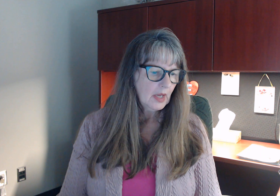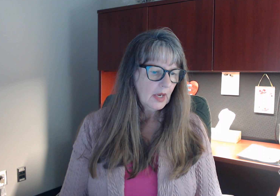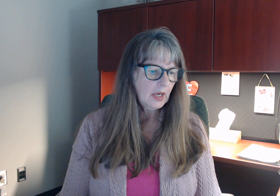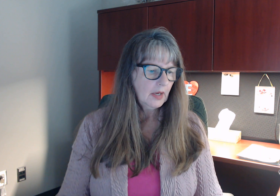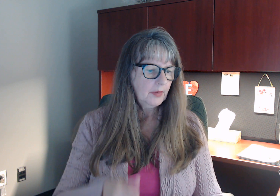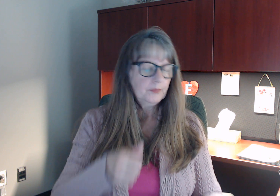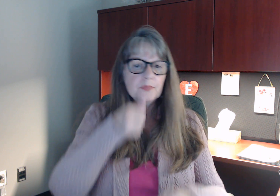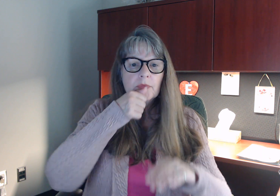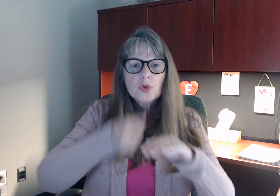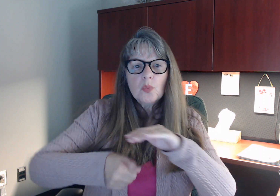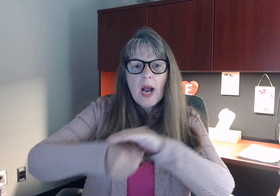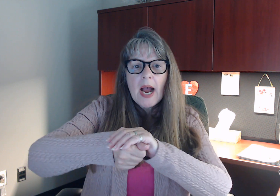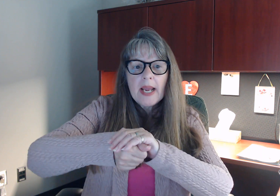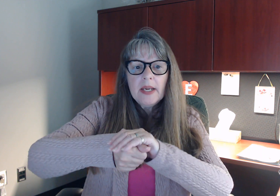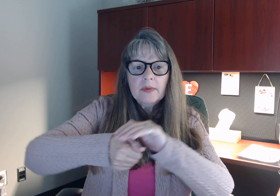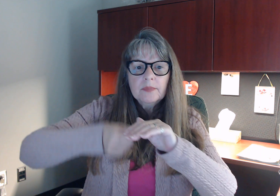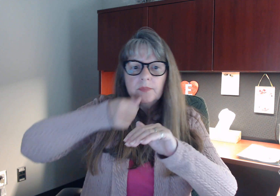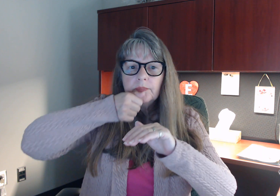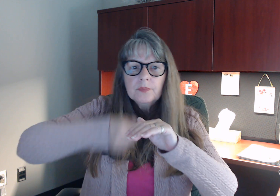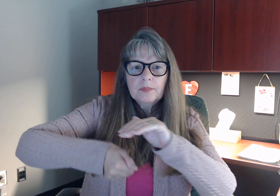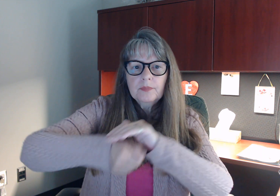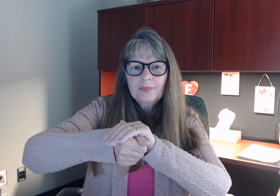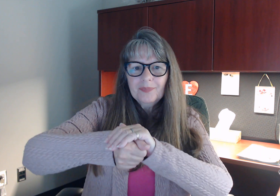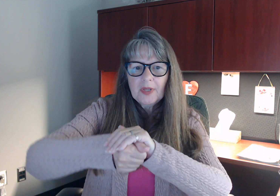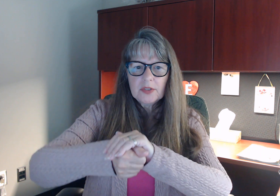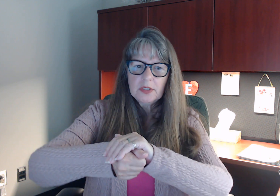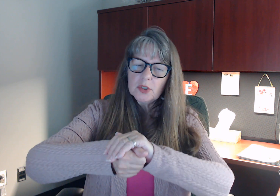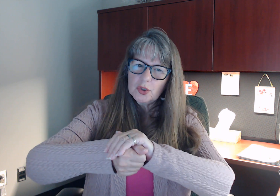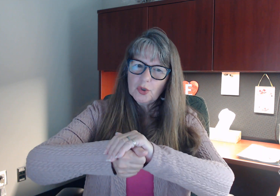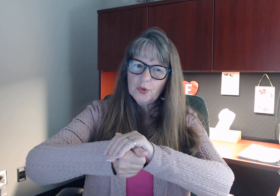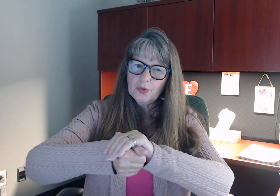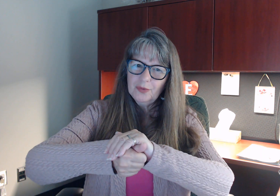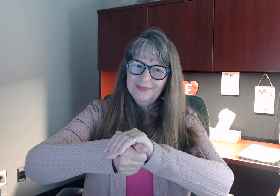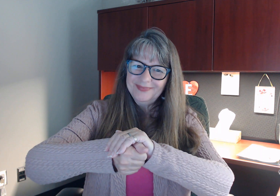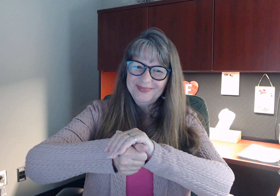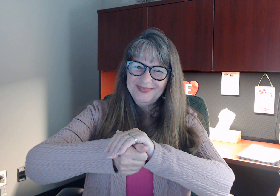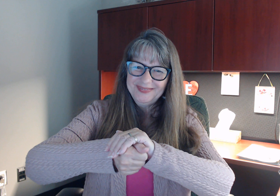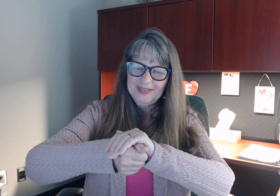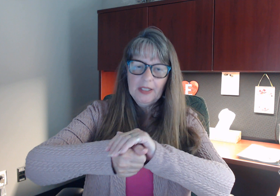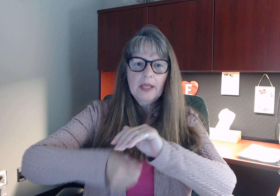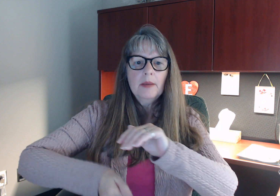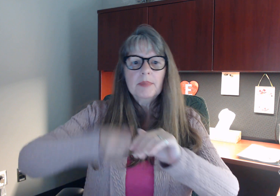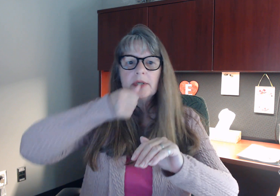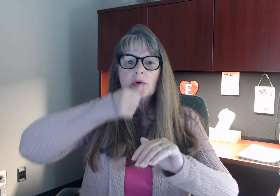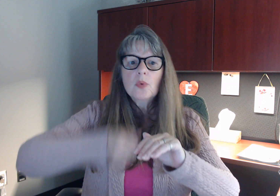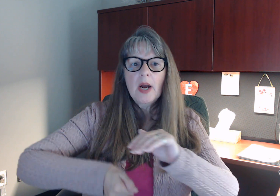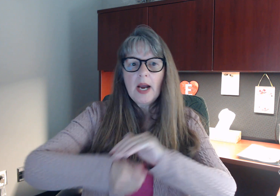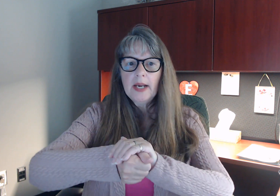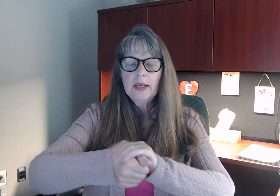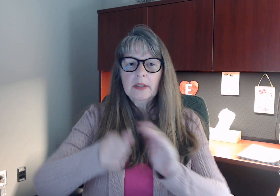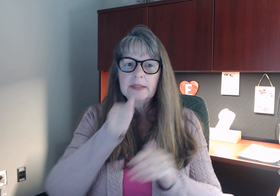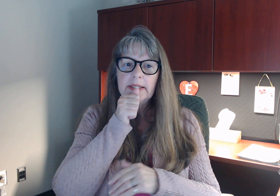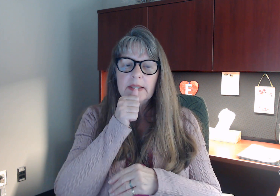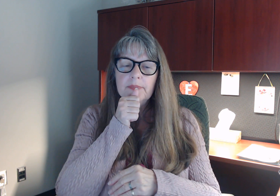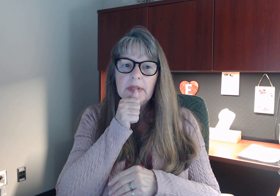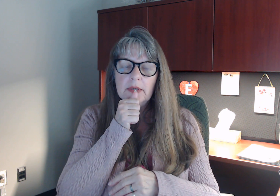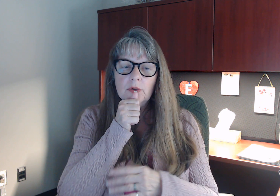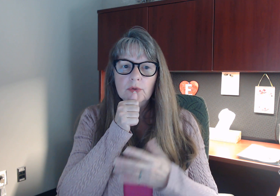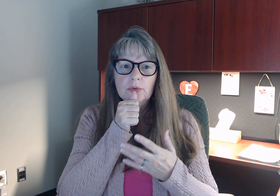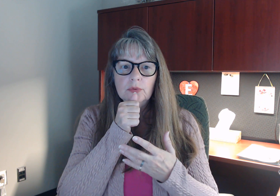To hide. Because this is turtle. But to hide it is like something that you're trying to